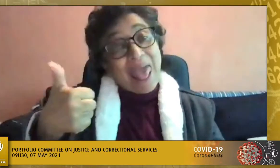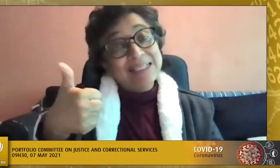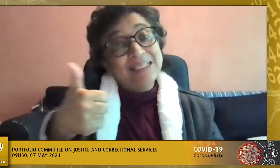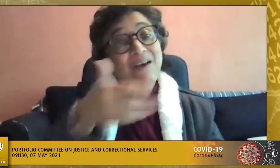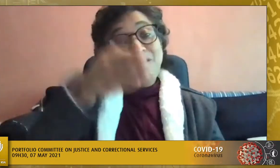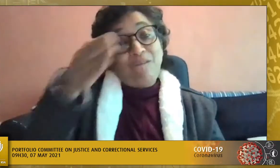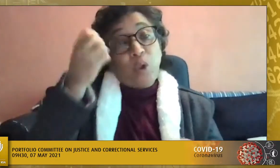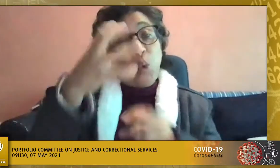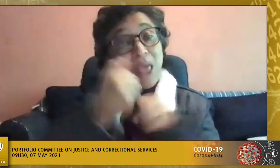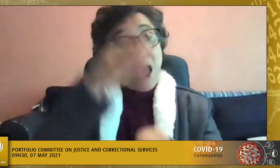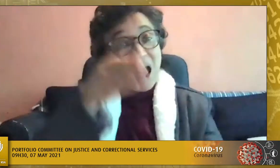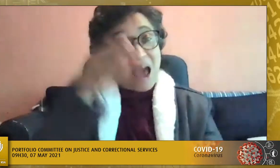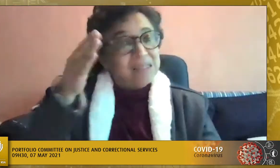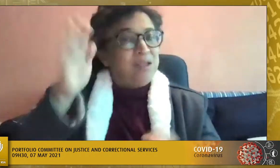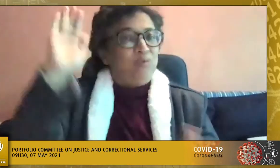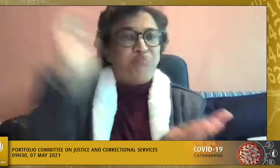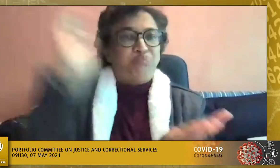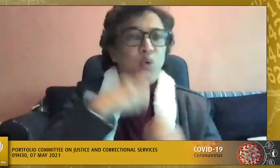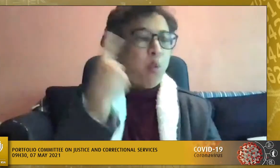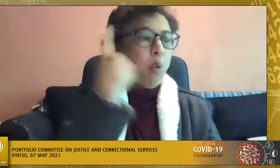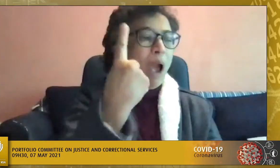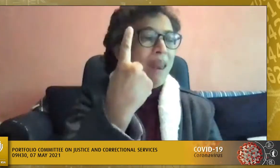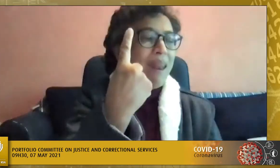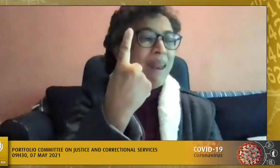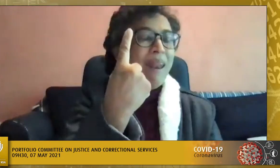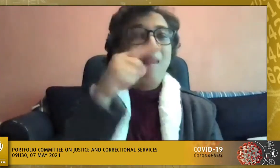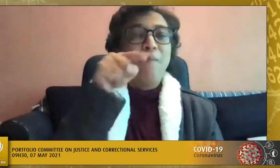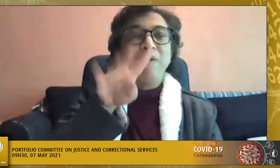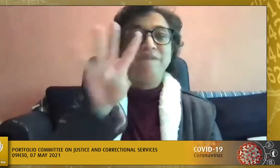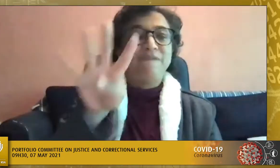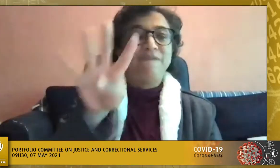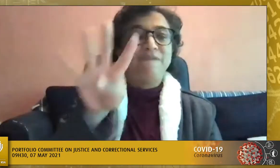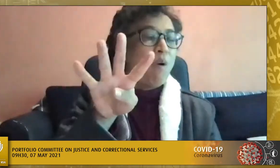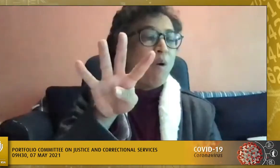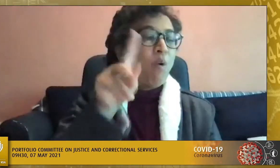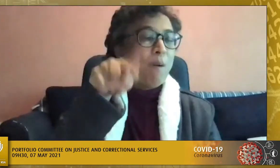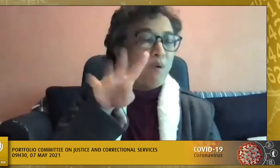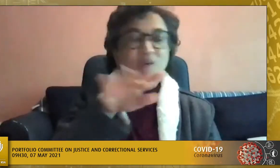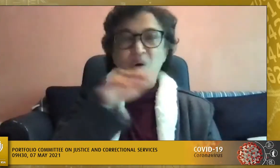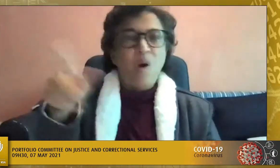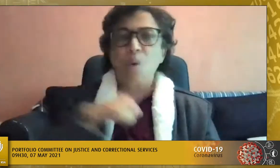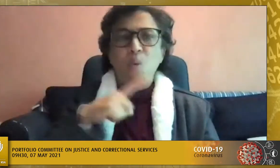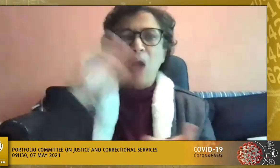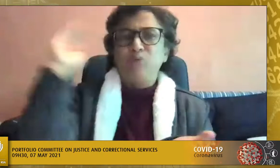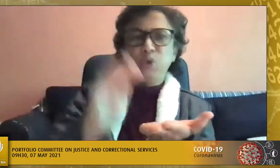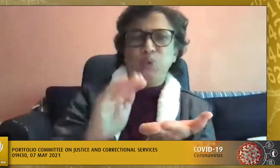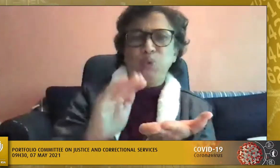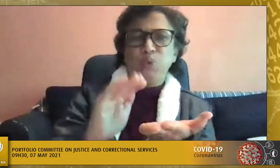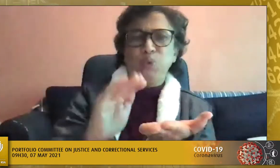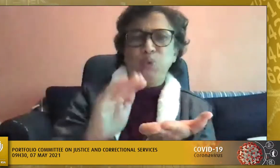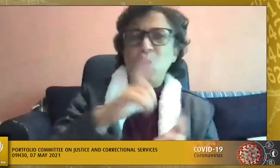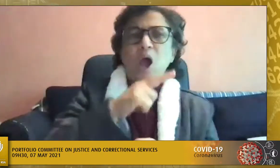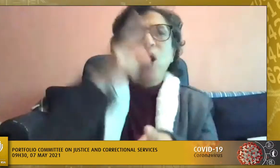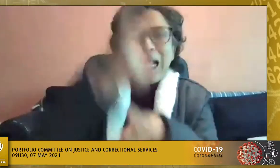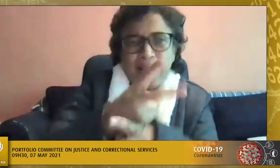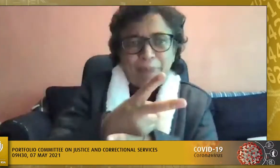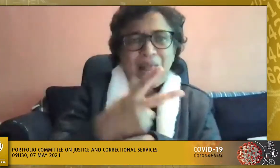but I see there's another few years after that it was less it was 1.4